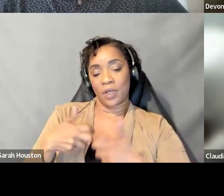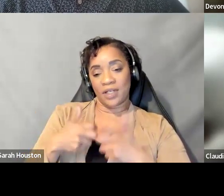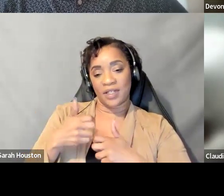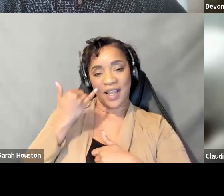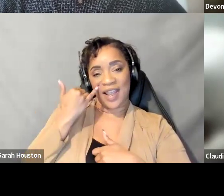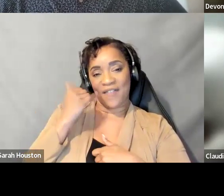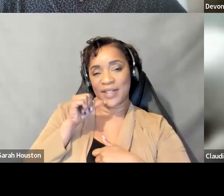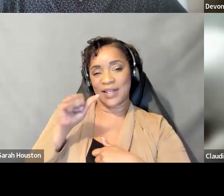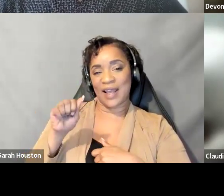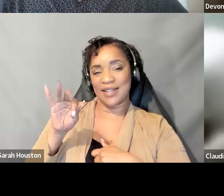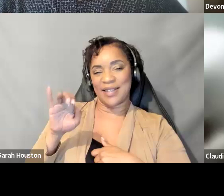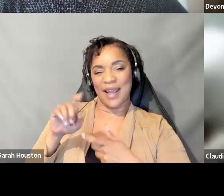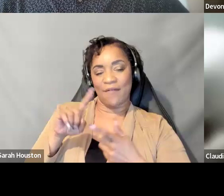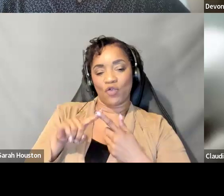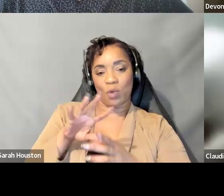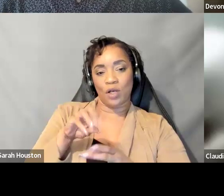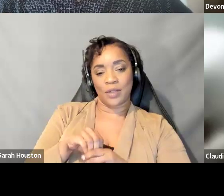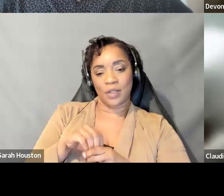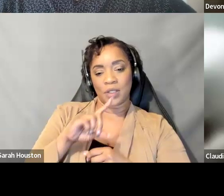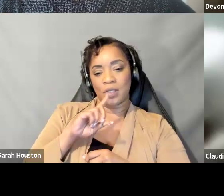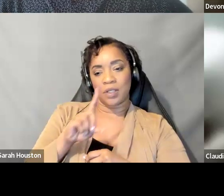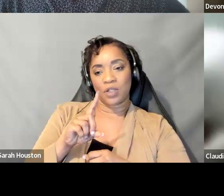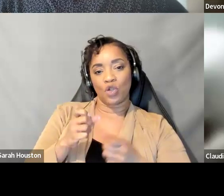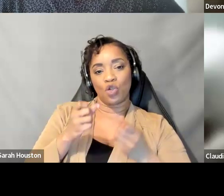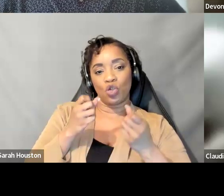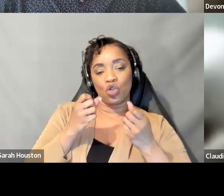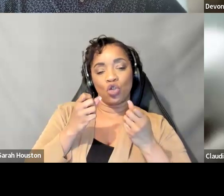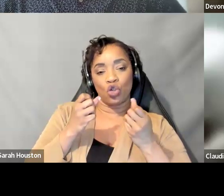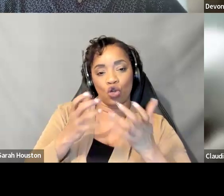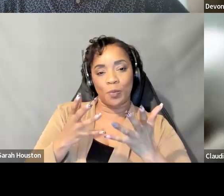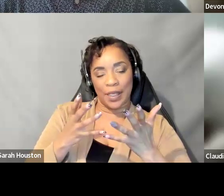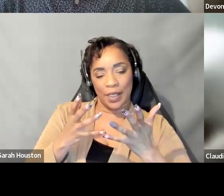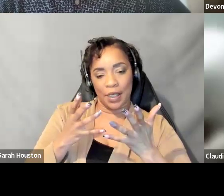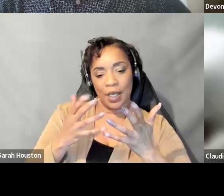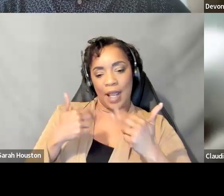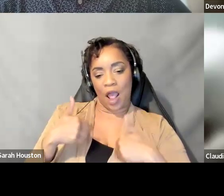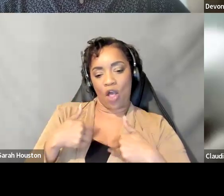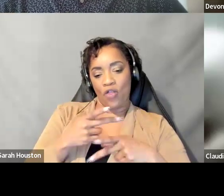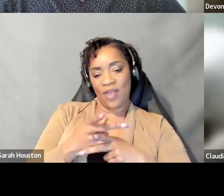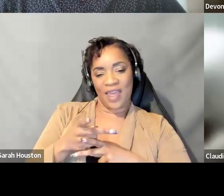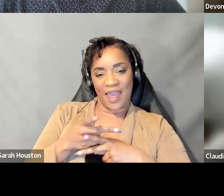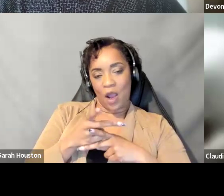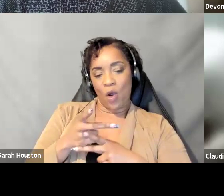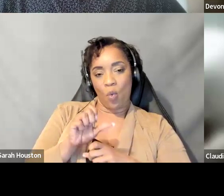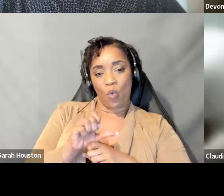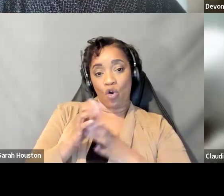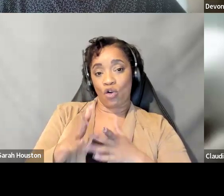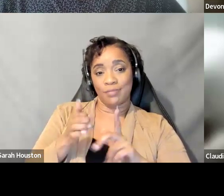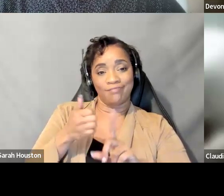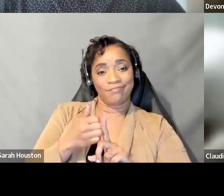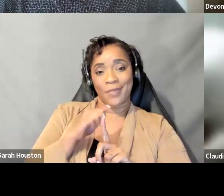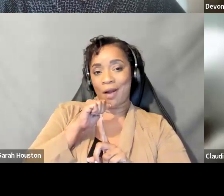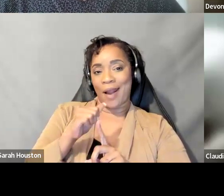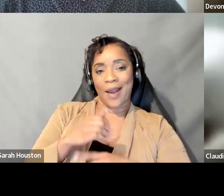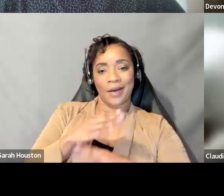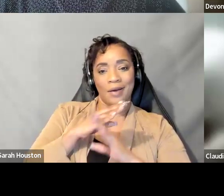That is too many, so many, in parentheses, healthcare workers will not take COVID precautions. We are stuck then